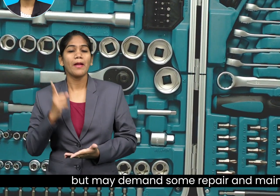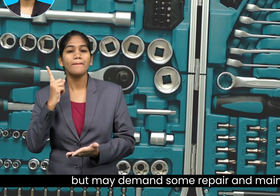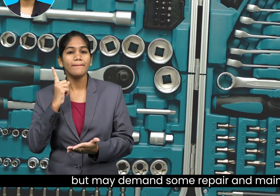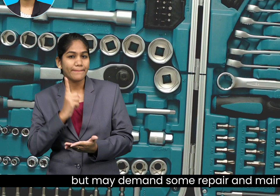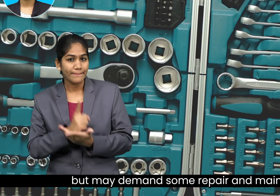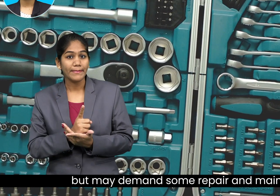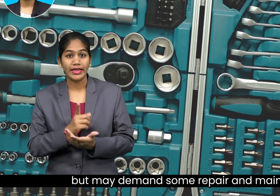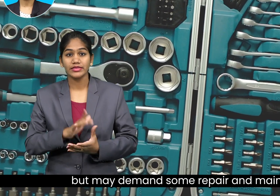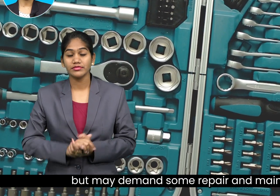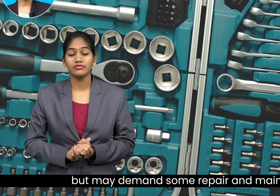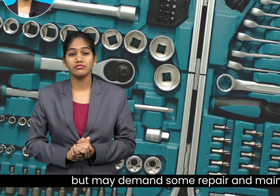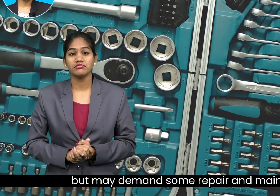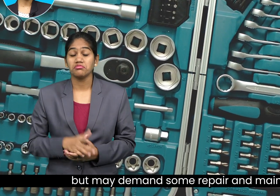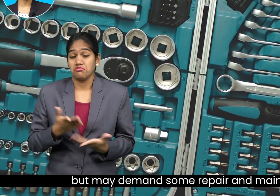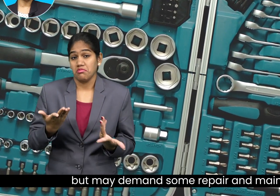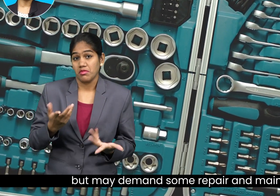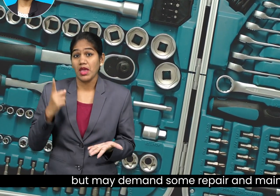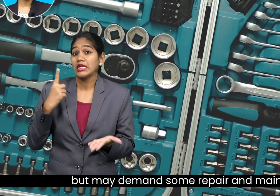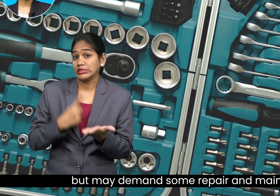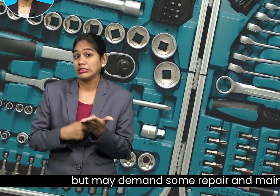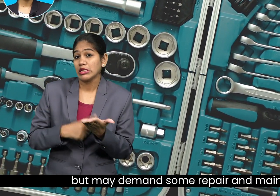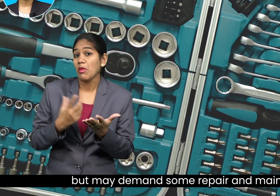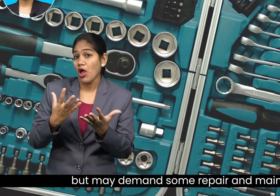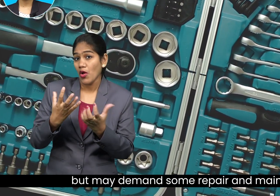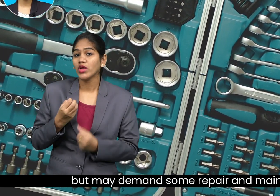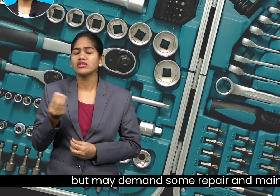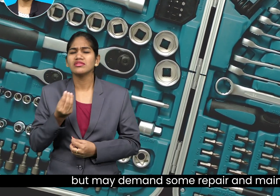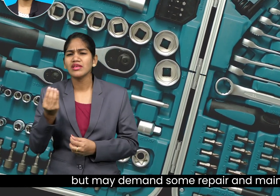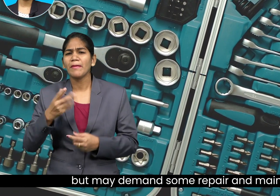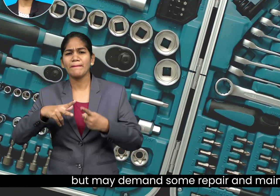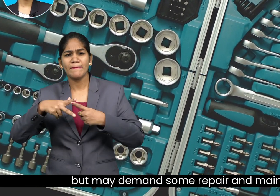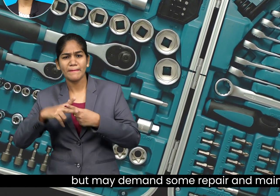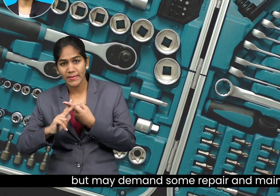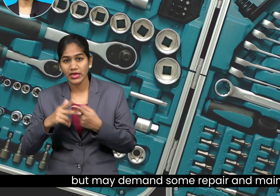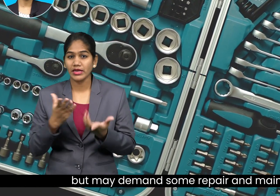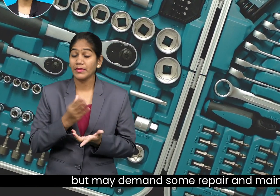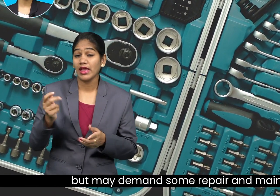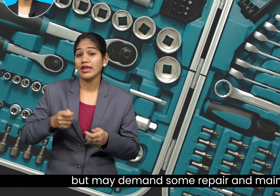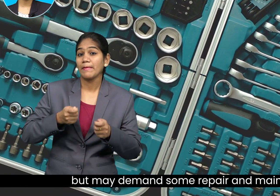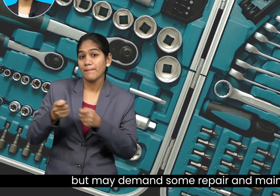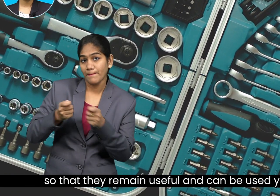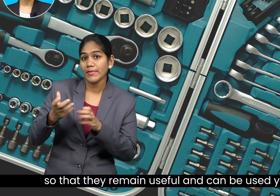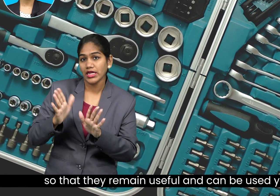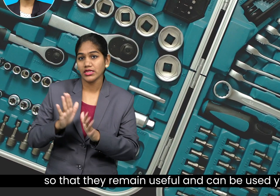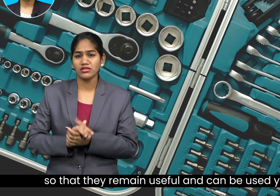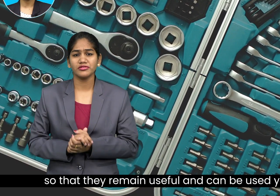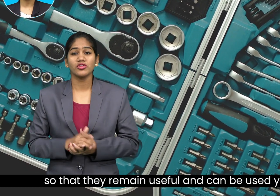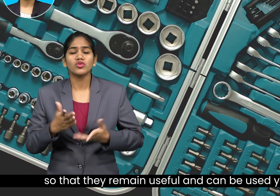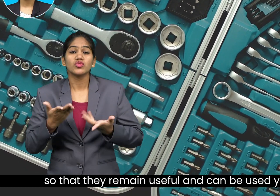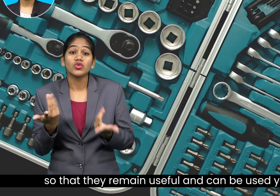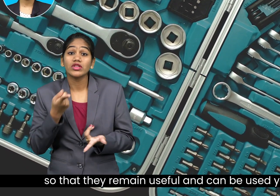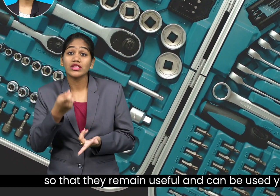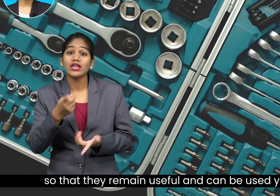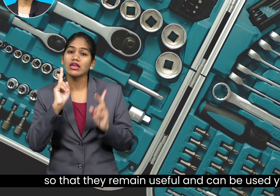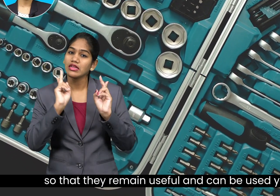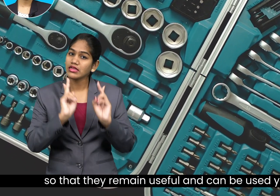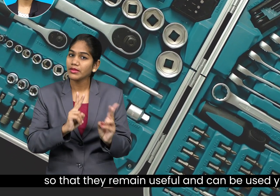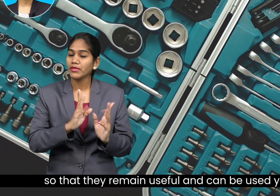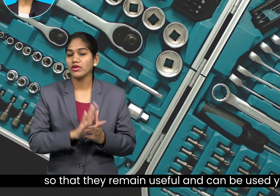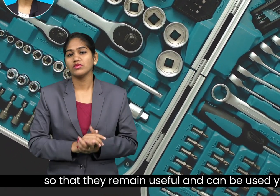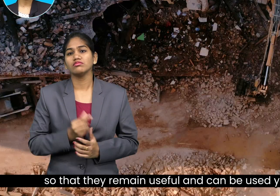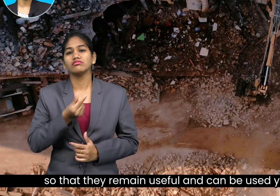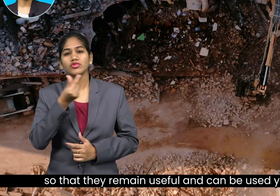but may demand some repair and maintenance so that they